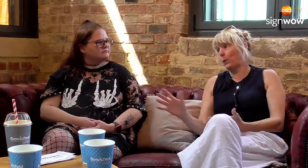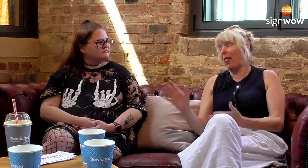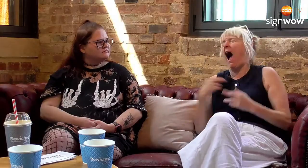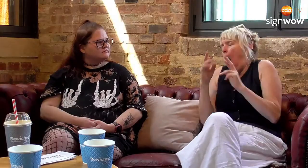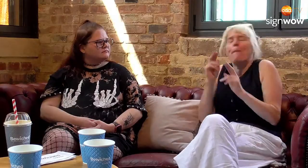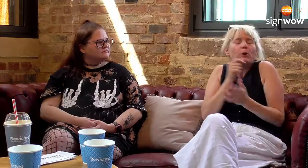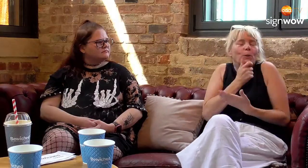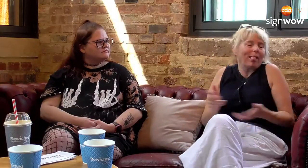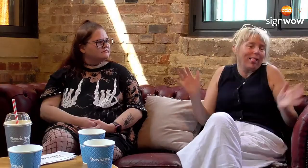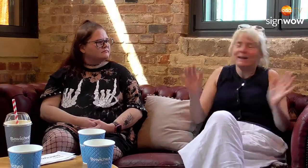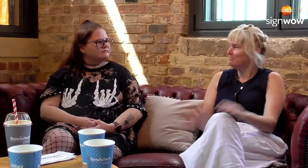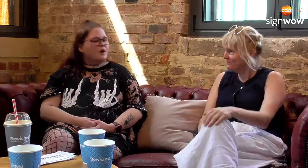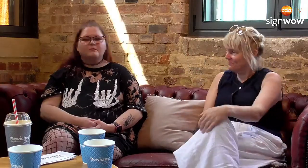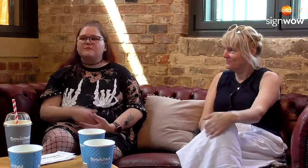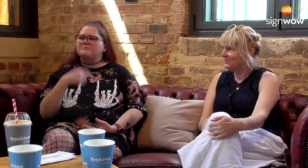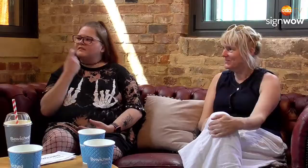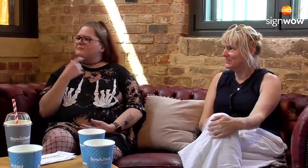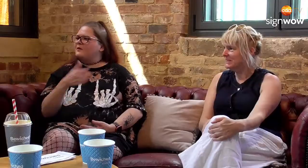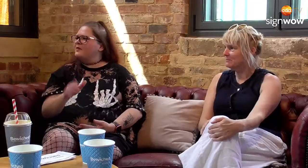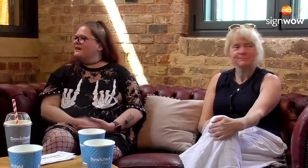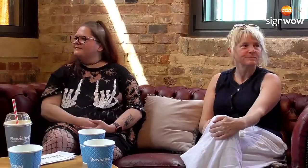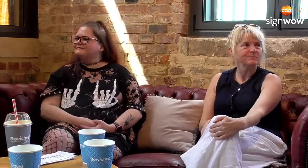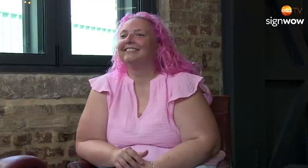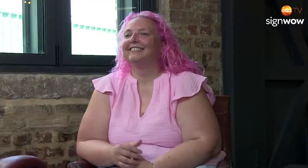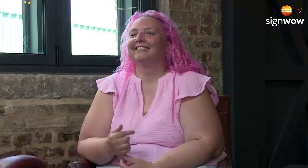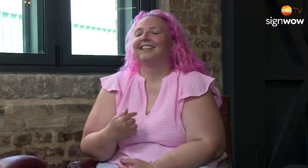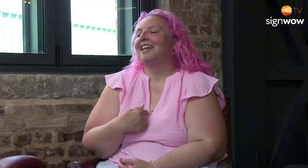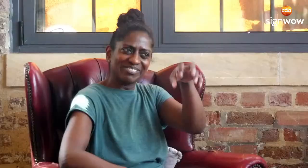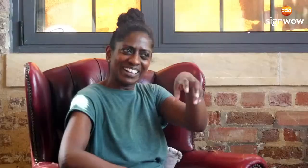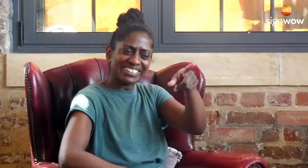you'll be amazed. Hopefully you will be anyway. Oh, I want to go there.